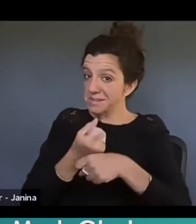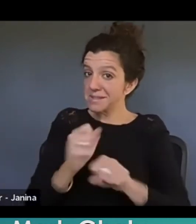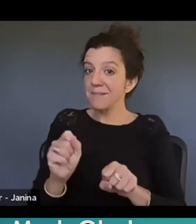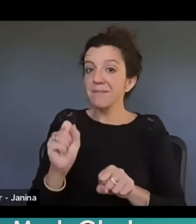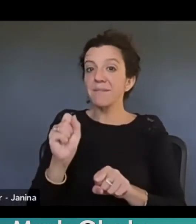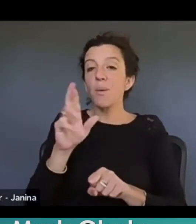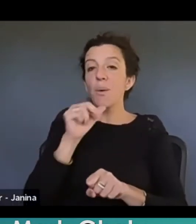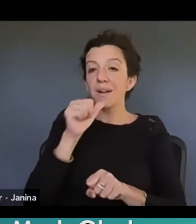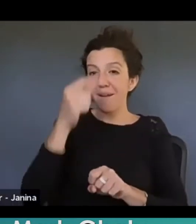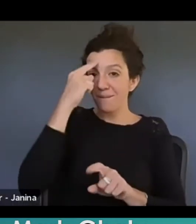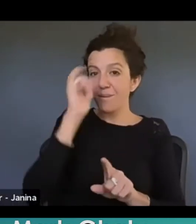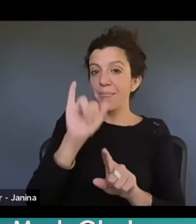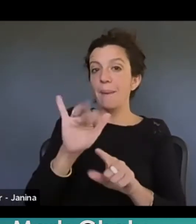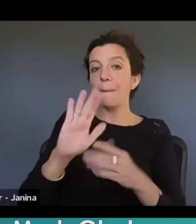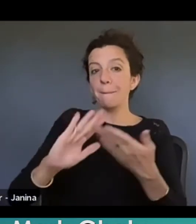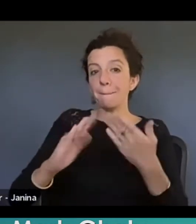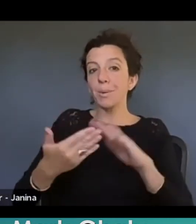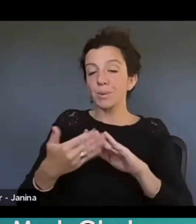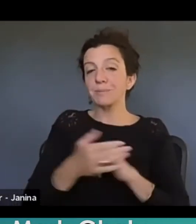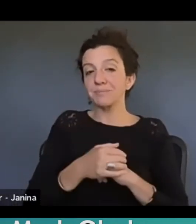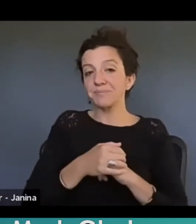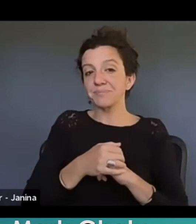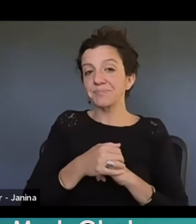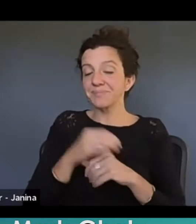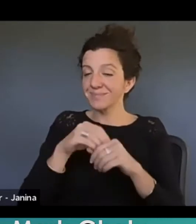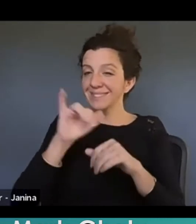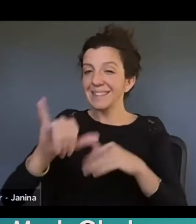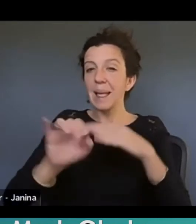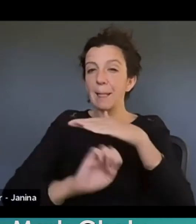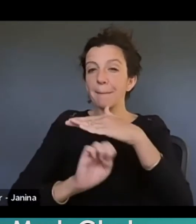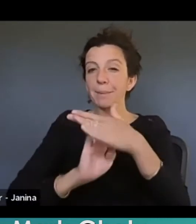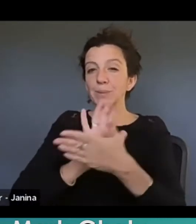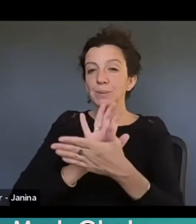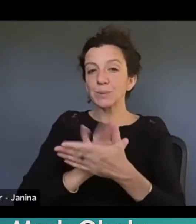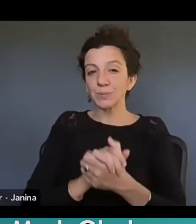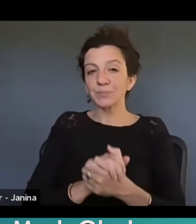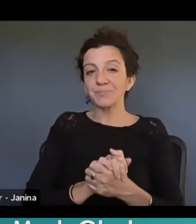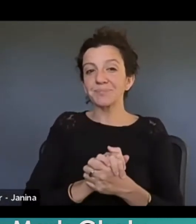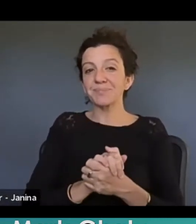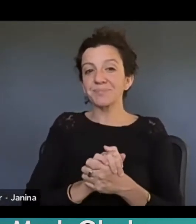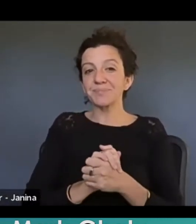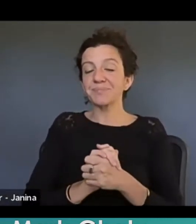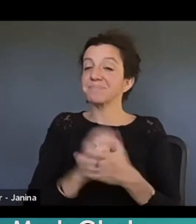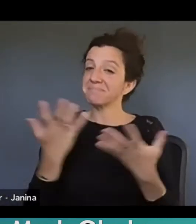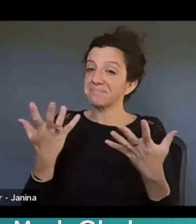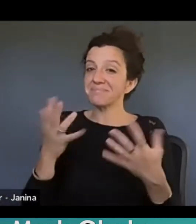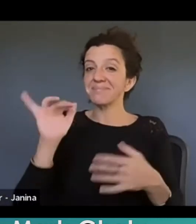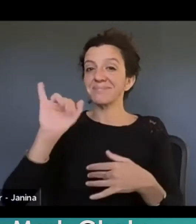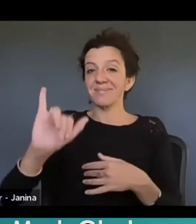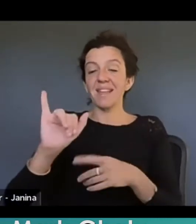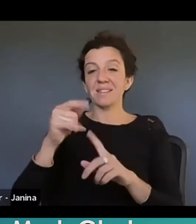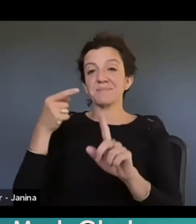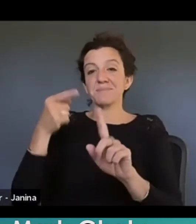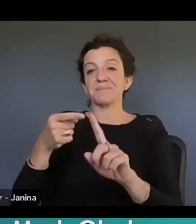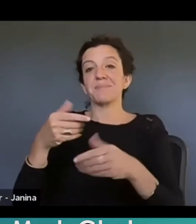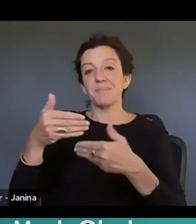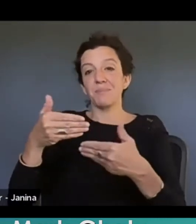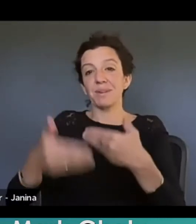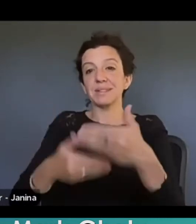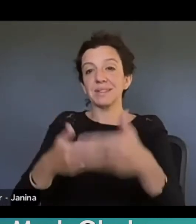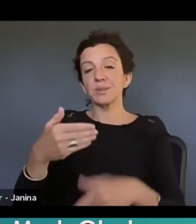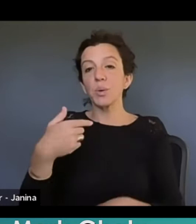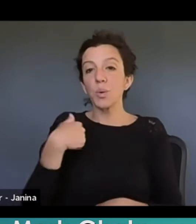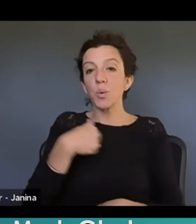the community for those children in that elementary school or school district. So that is sort of the process as outlined. We